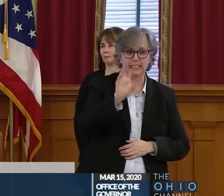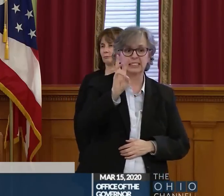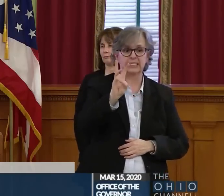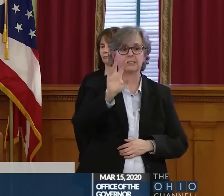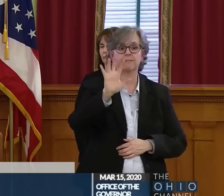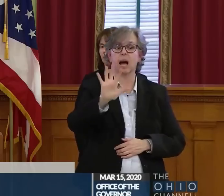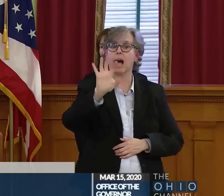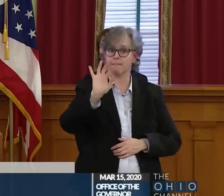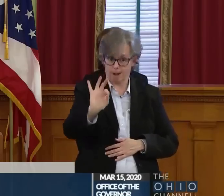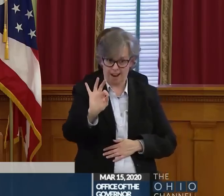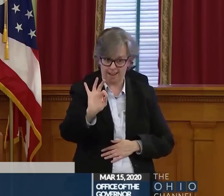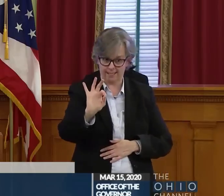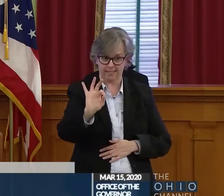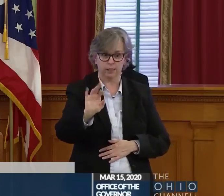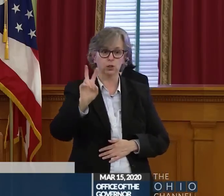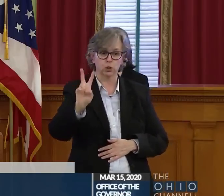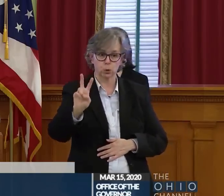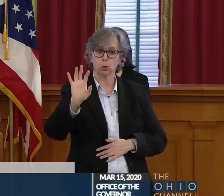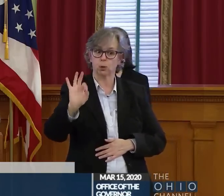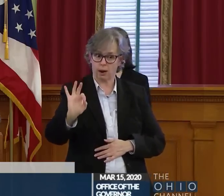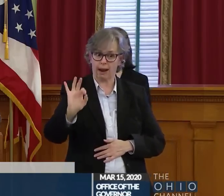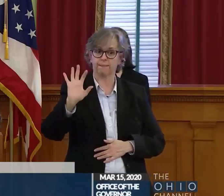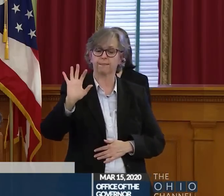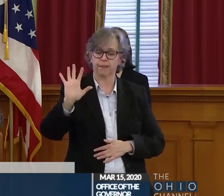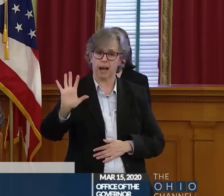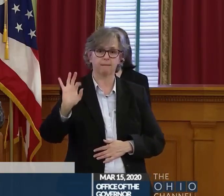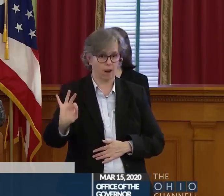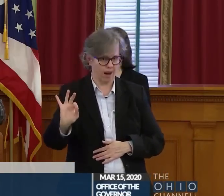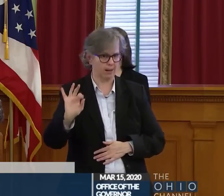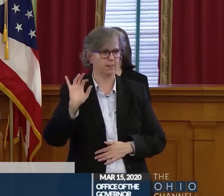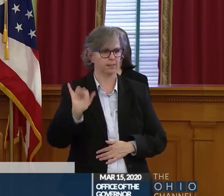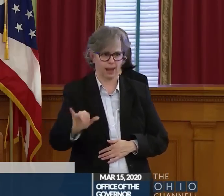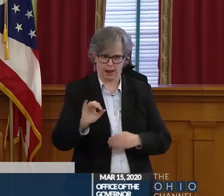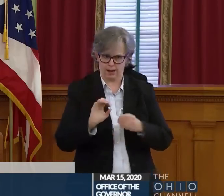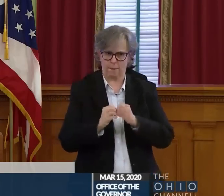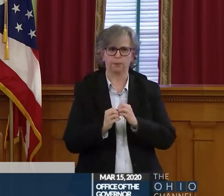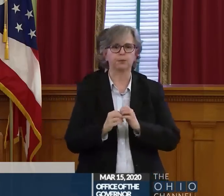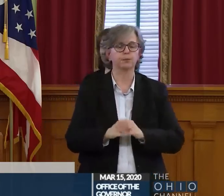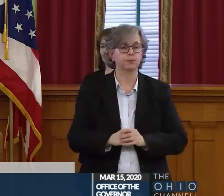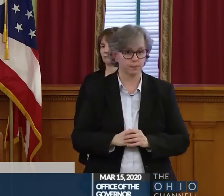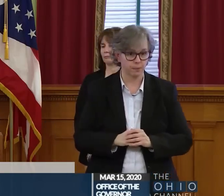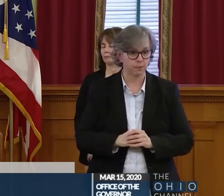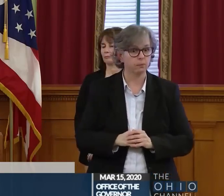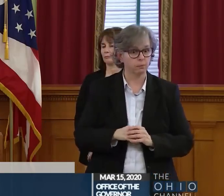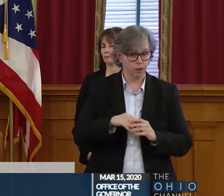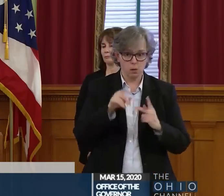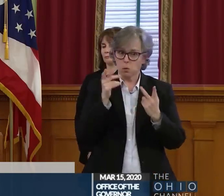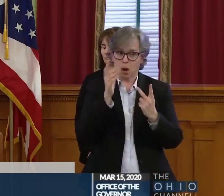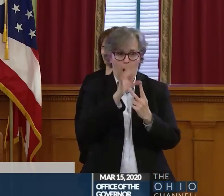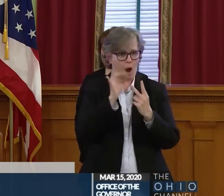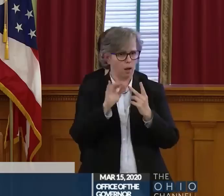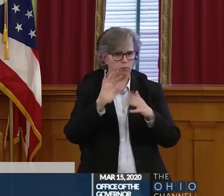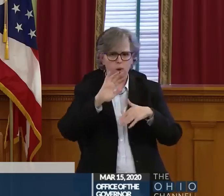1-800-659-2955. All of these have been put together in consultation with the business